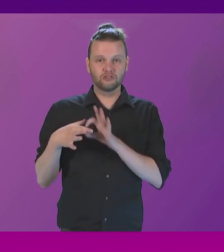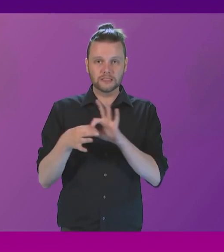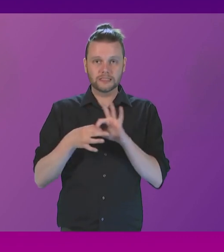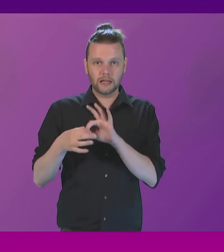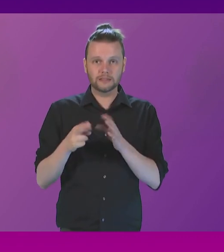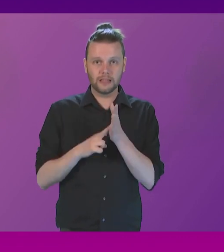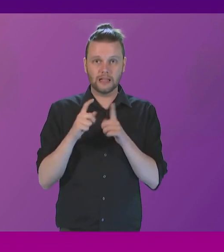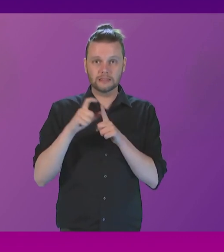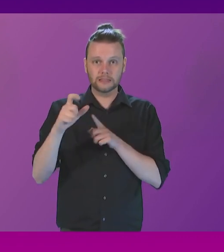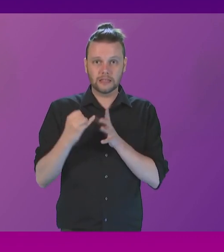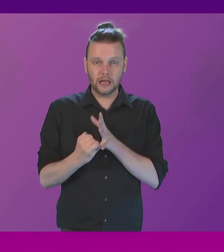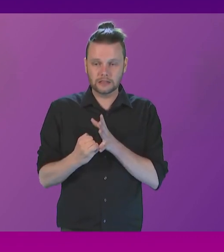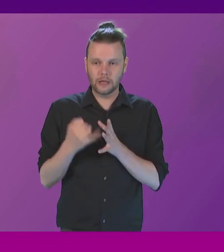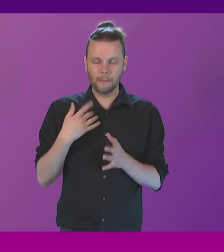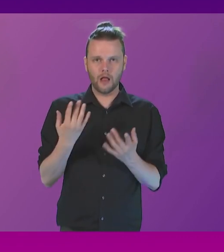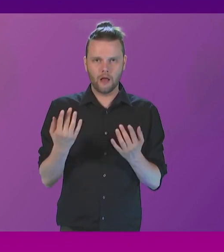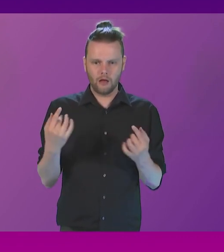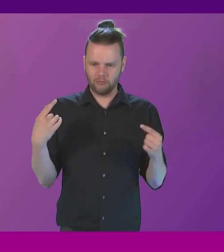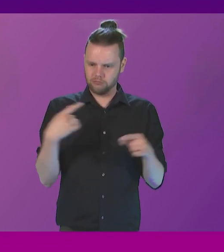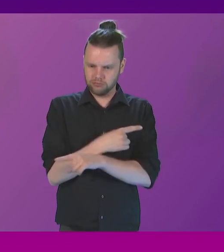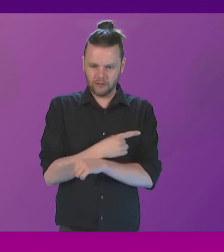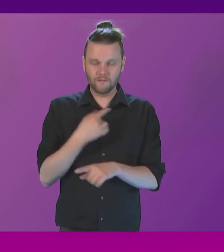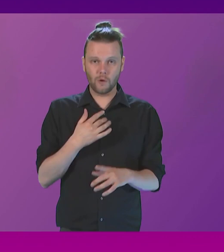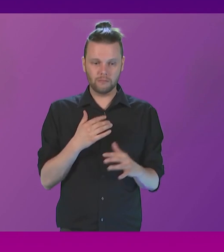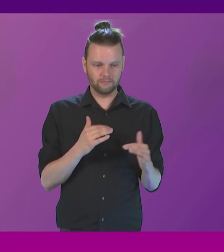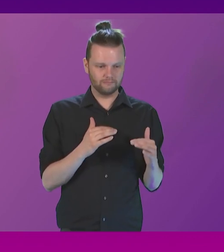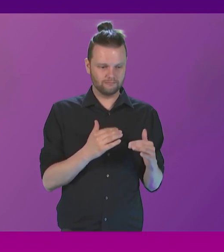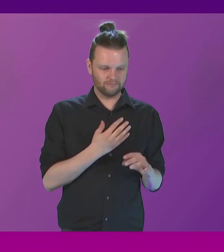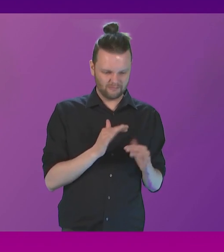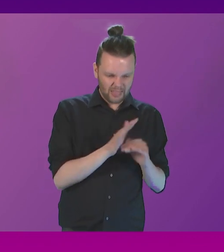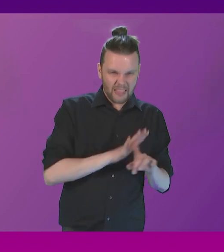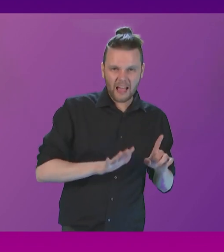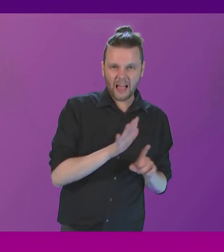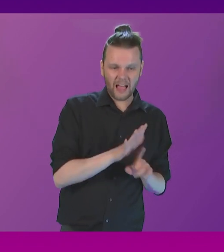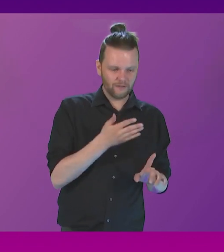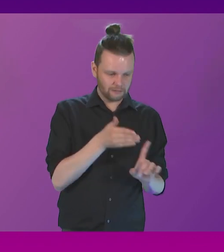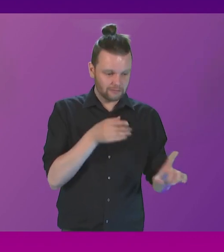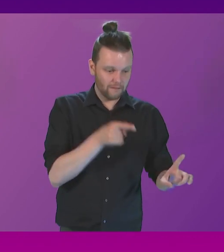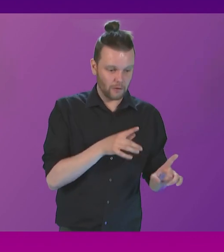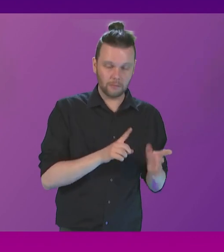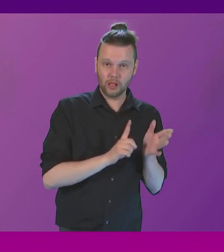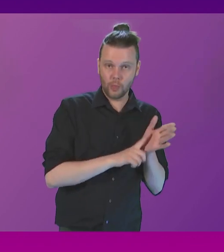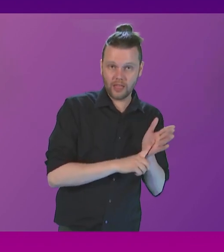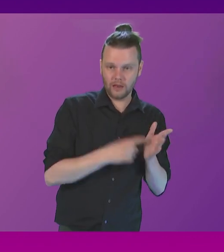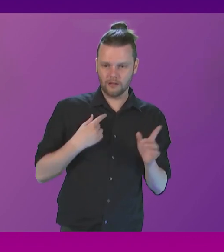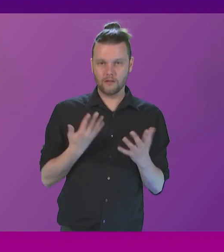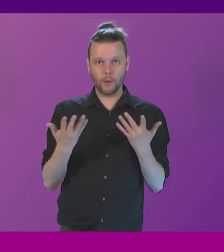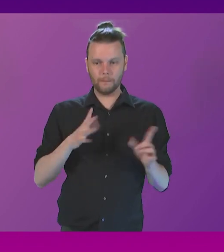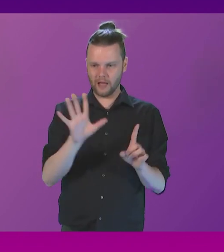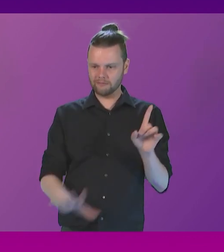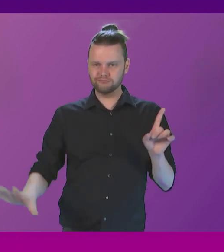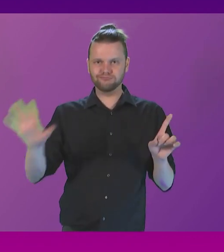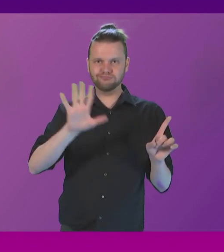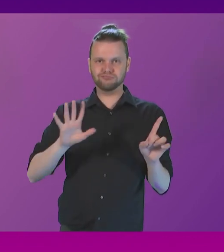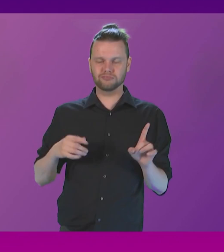the stark disparity in average identification in Lothians compared to in other parts of the country, that we could be